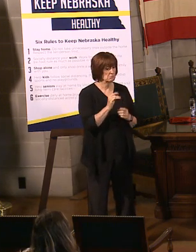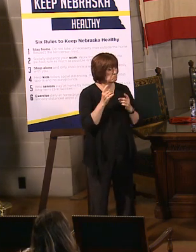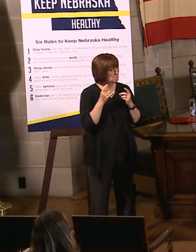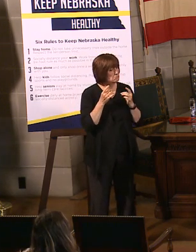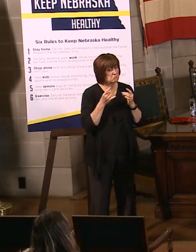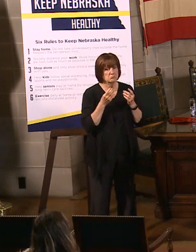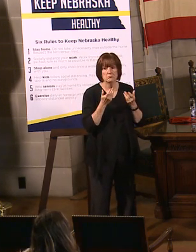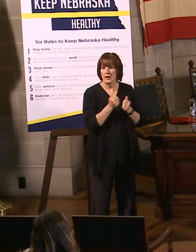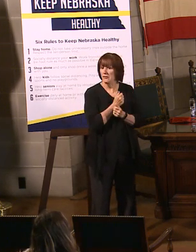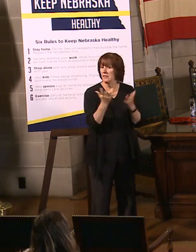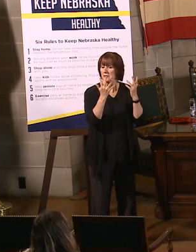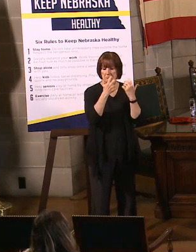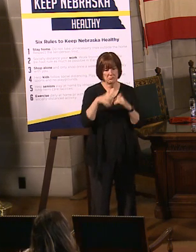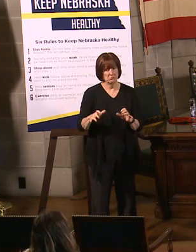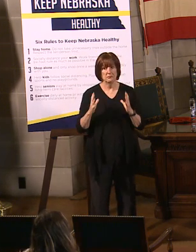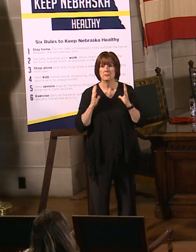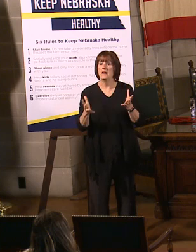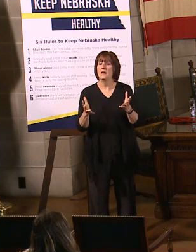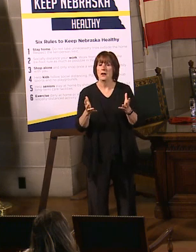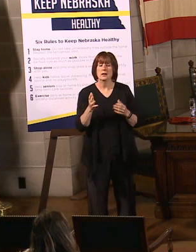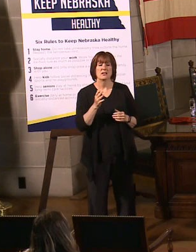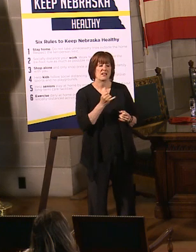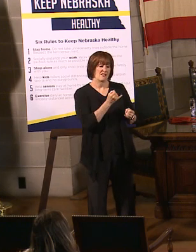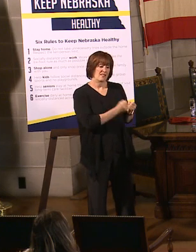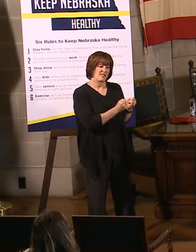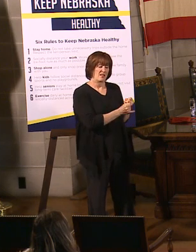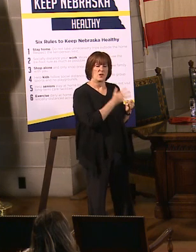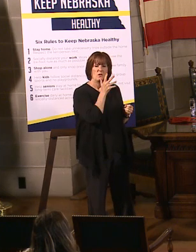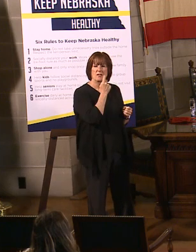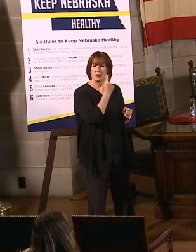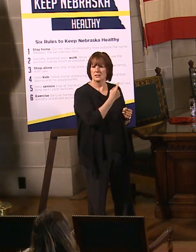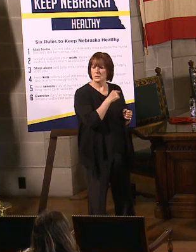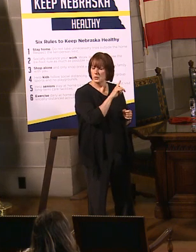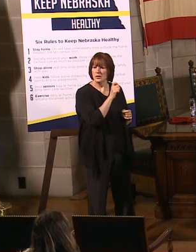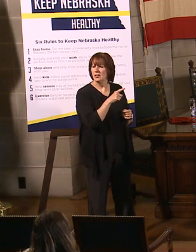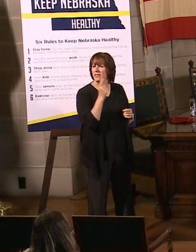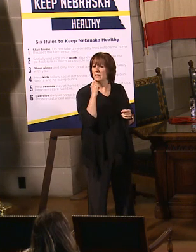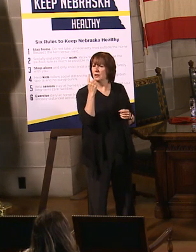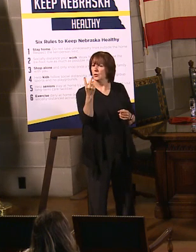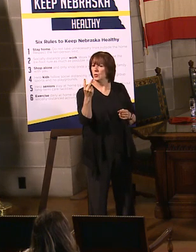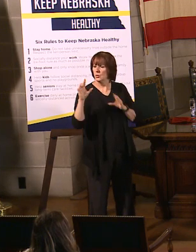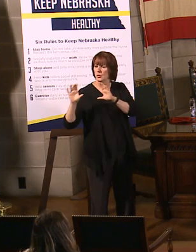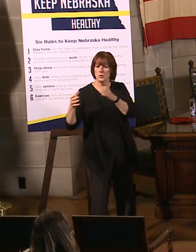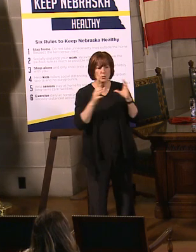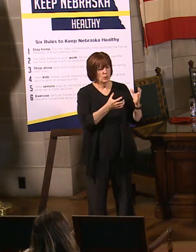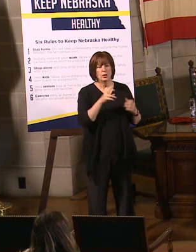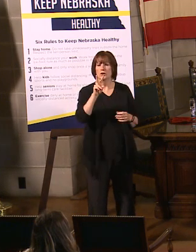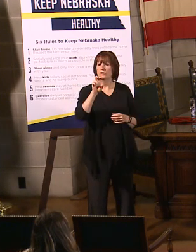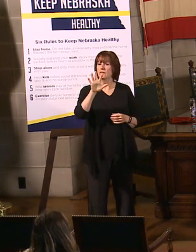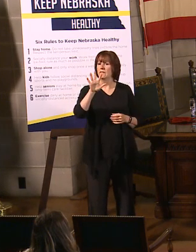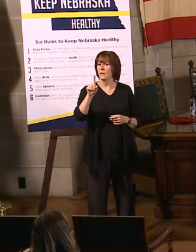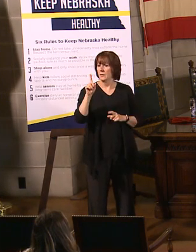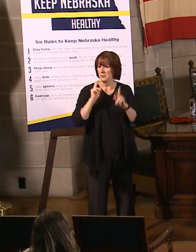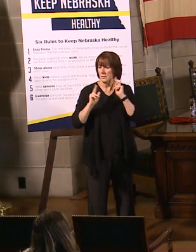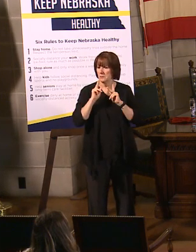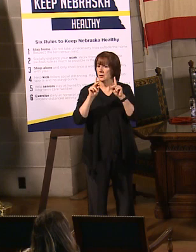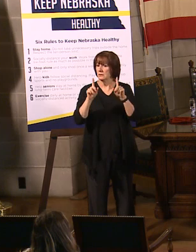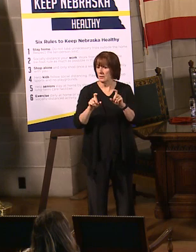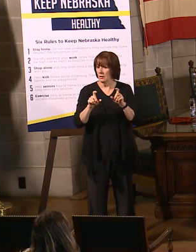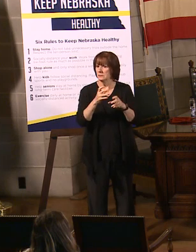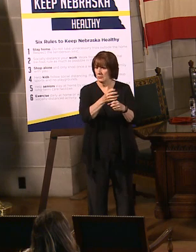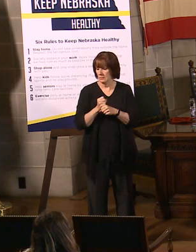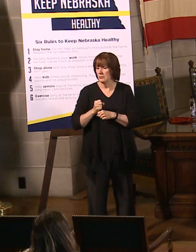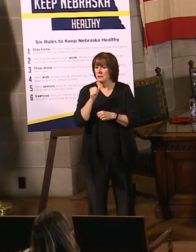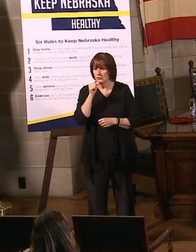So, in fact, I'm going to go ahead and answer one of the questions we had. I think we had, between the 2 sites, we had 251 people get tested yesterday